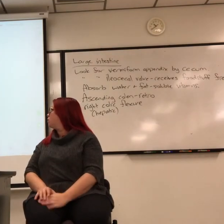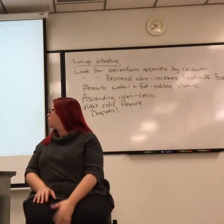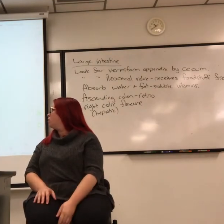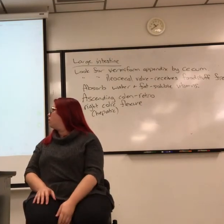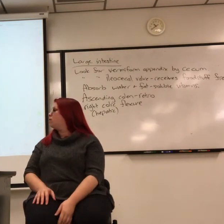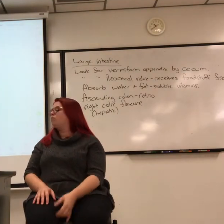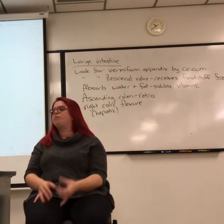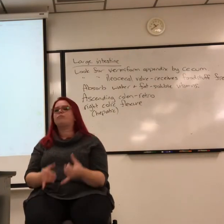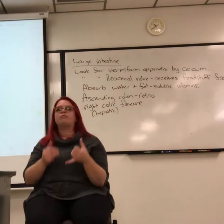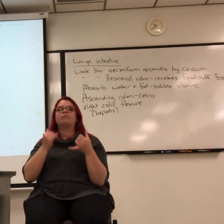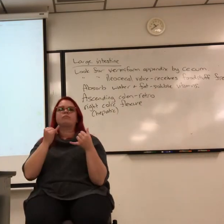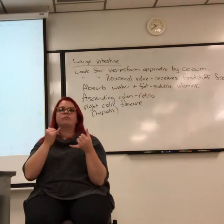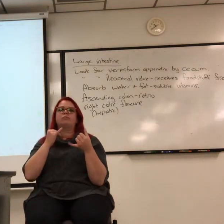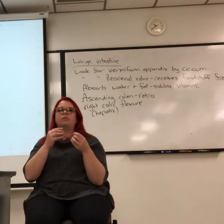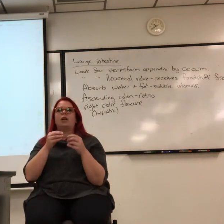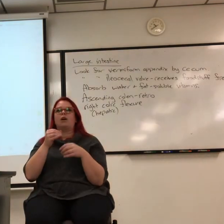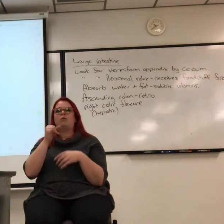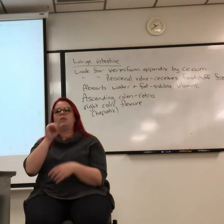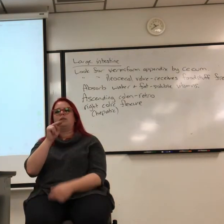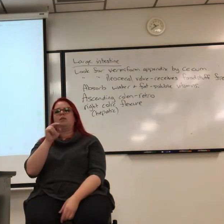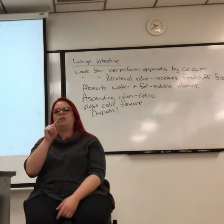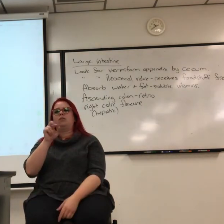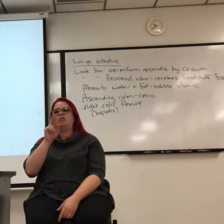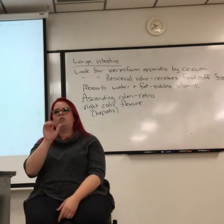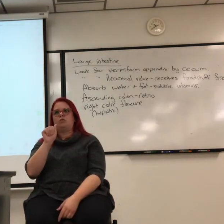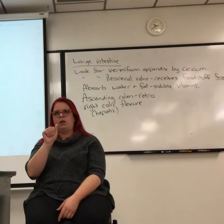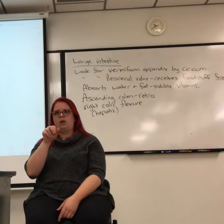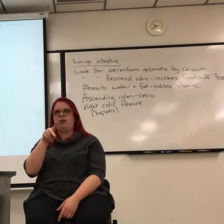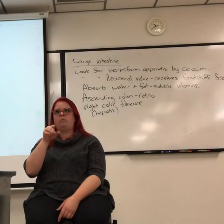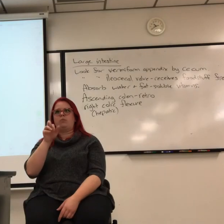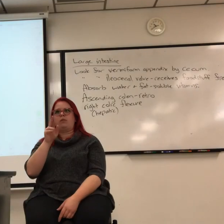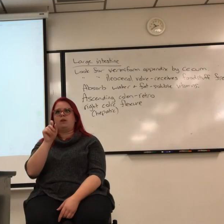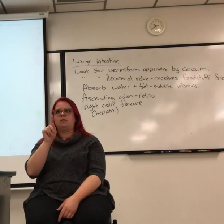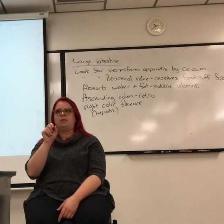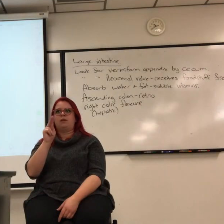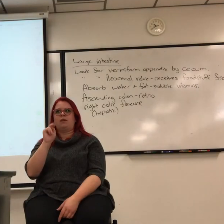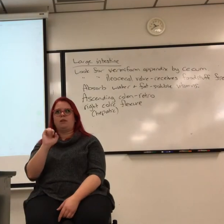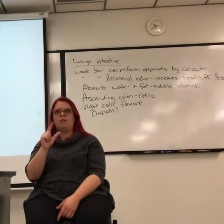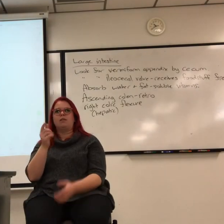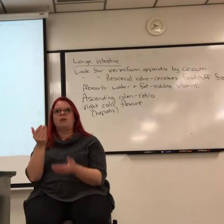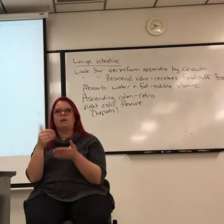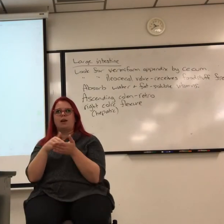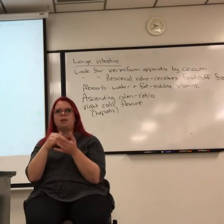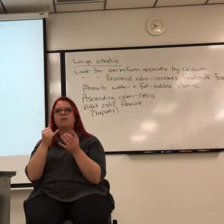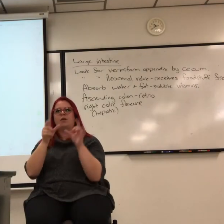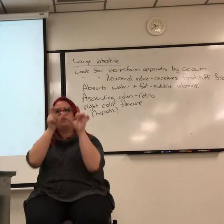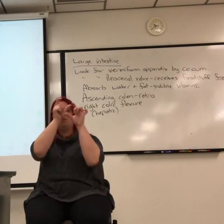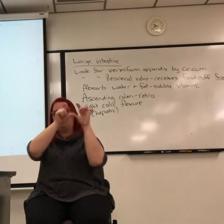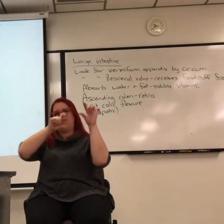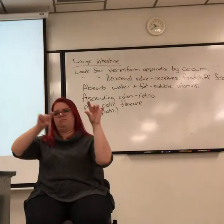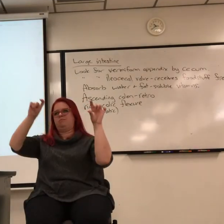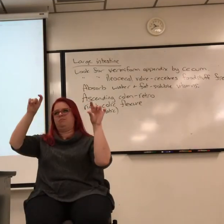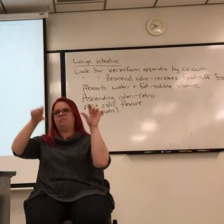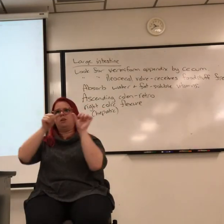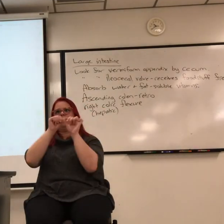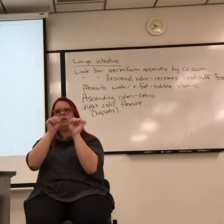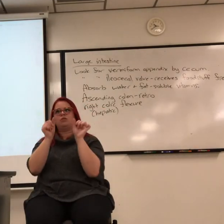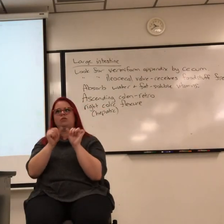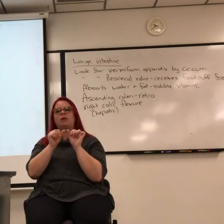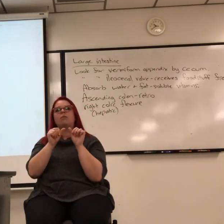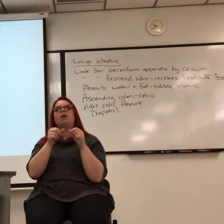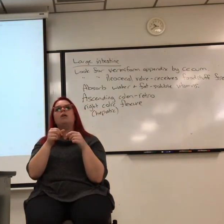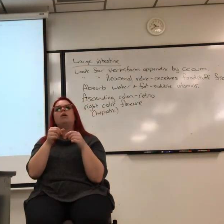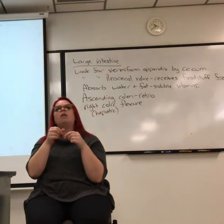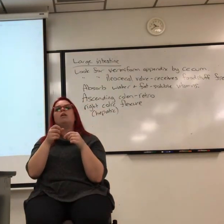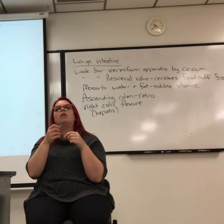So now we're back to intraperitoneal. This kind of sagging hammock loop shape is accommodating